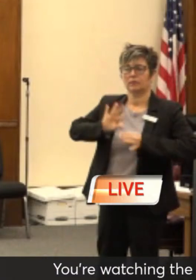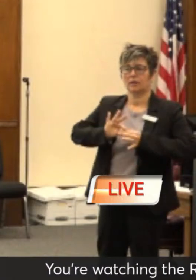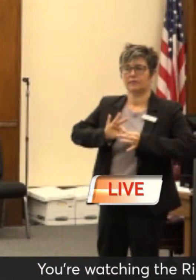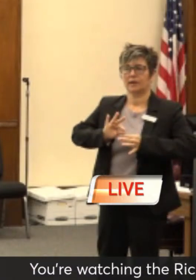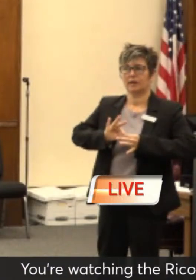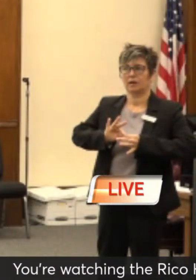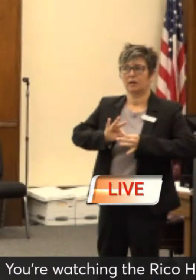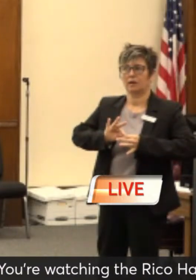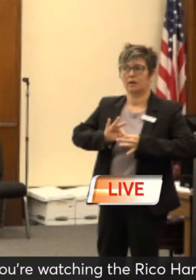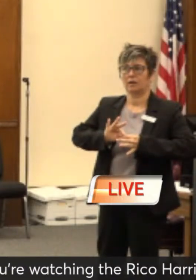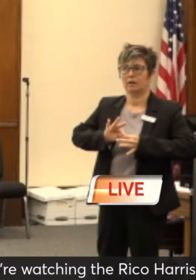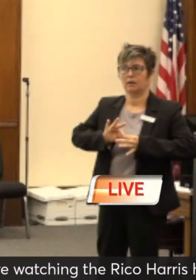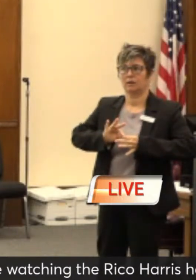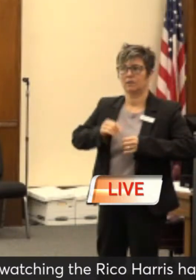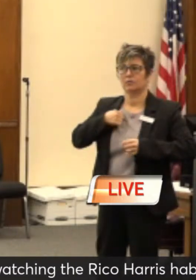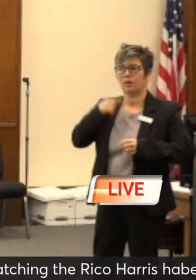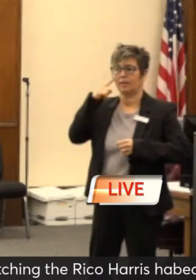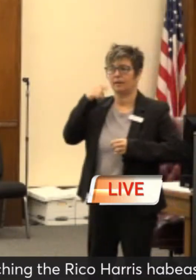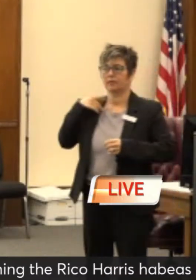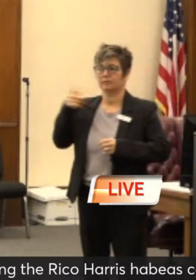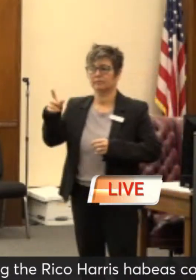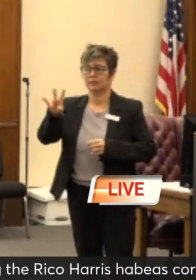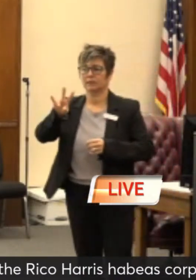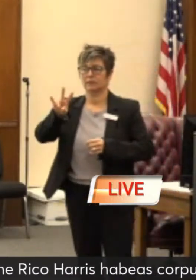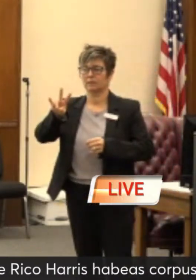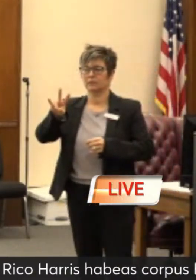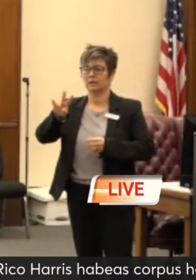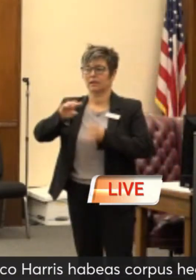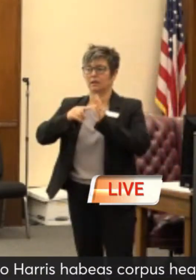turn that one down. I'm 71 since she was here.